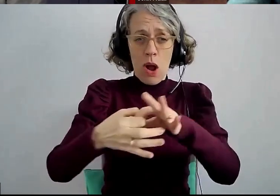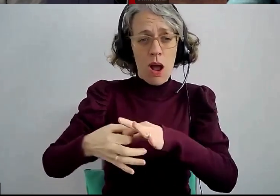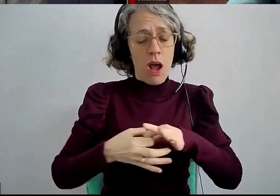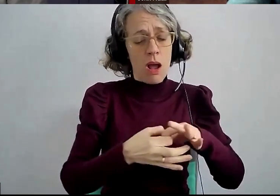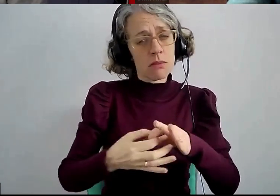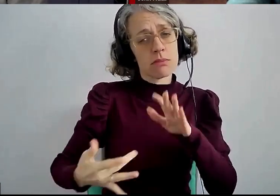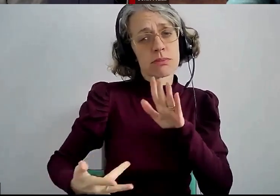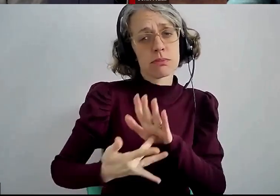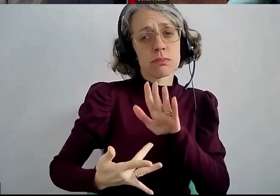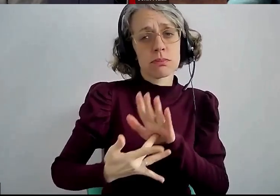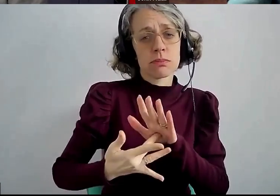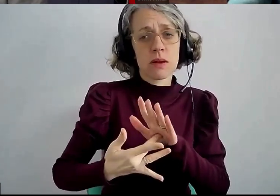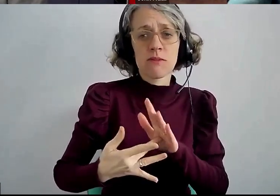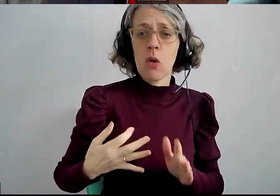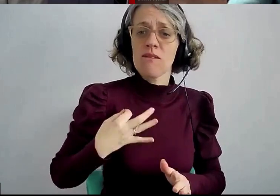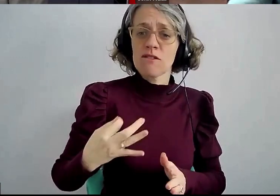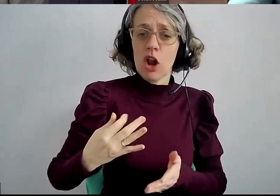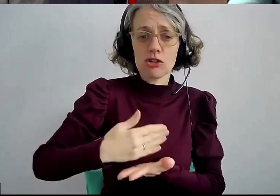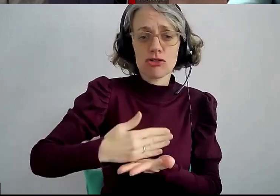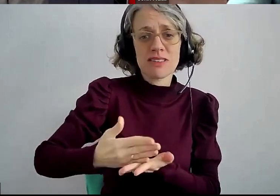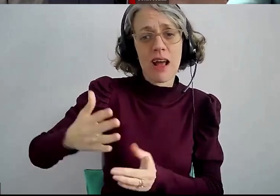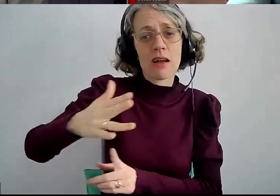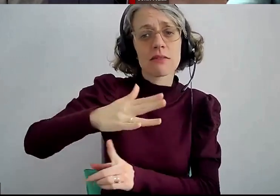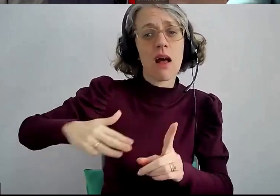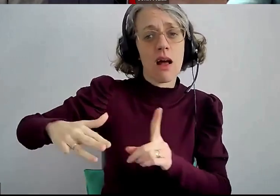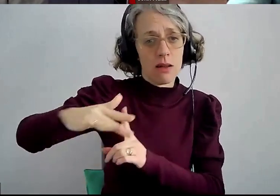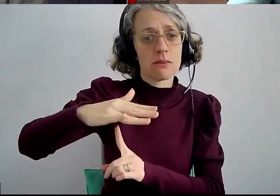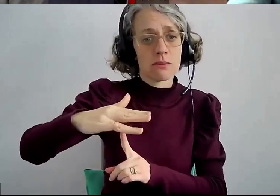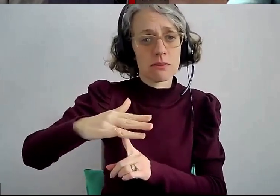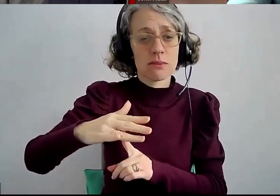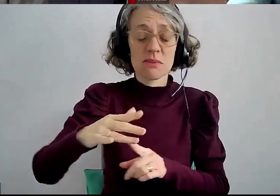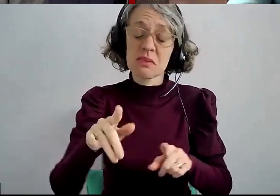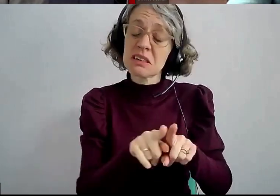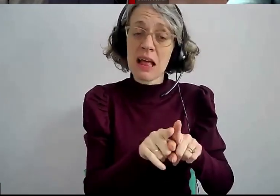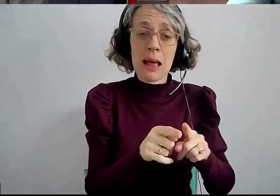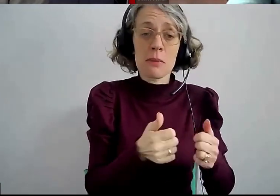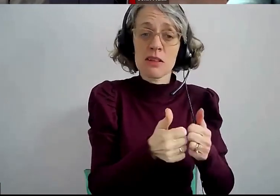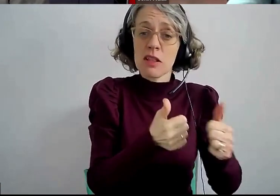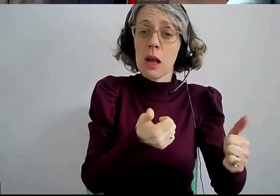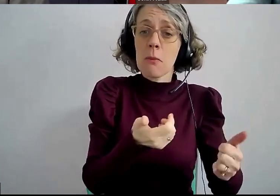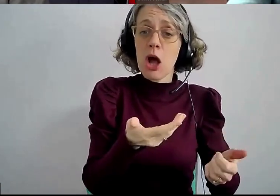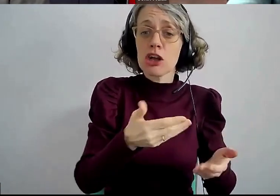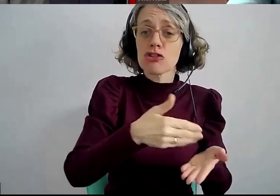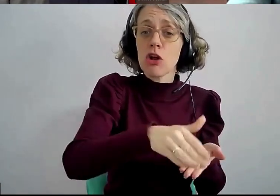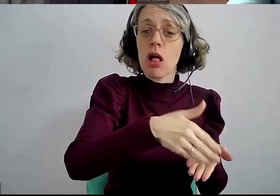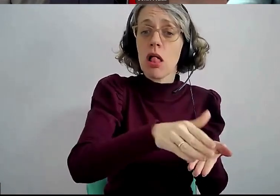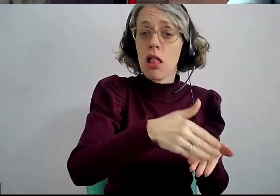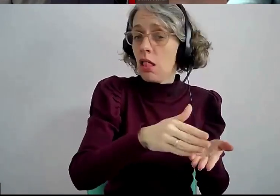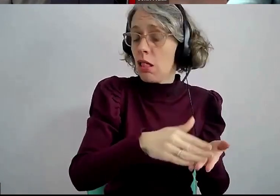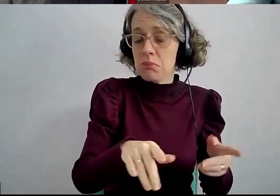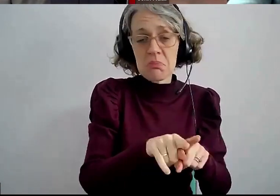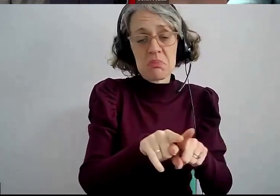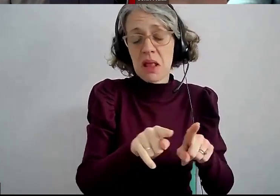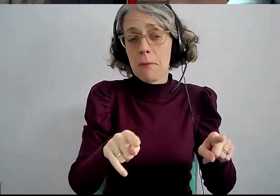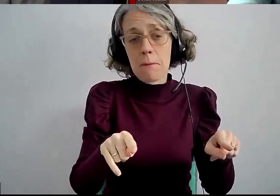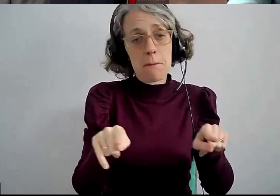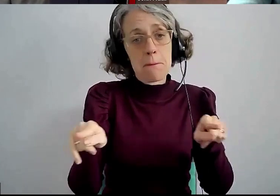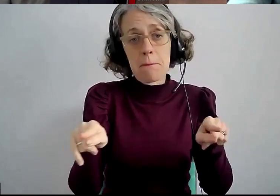sector as in the commercial one. And of course, each